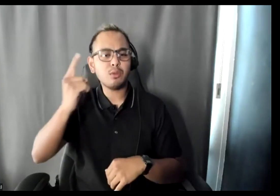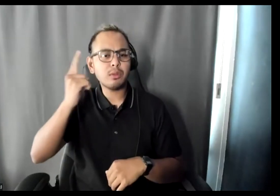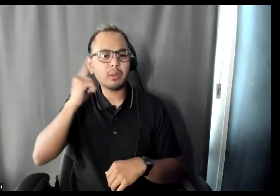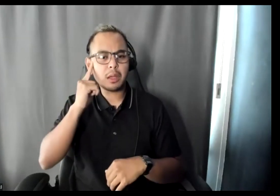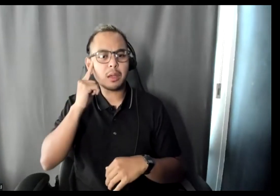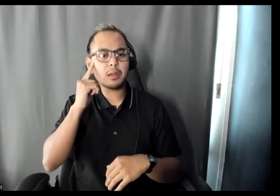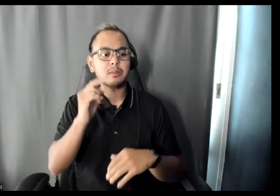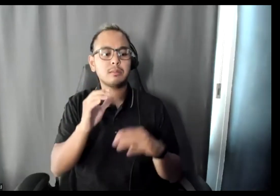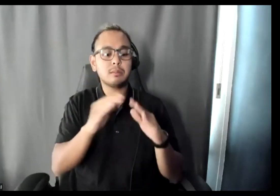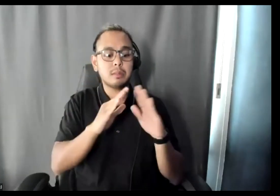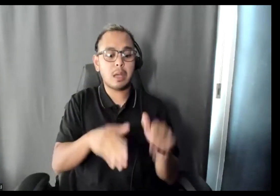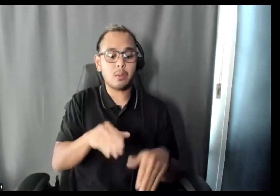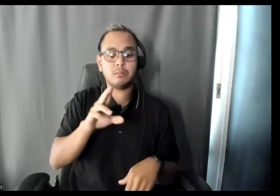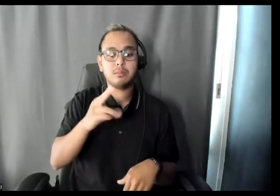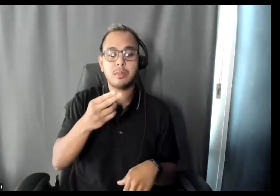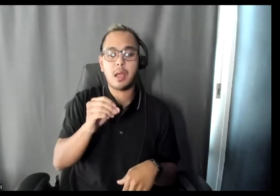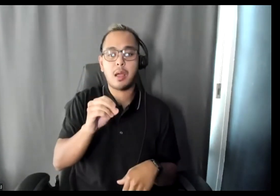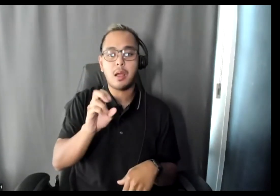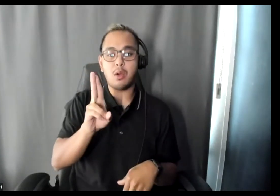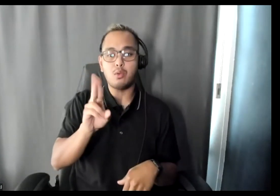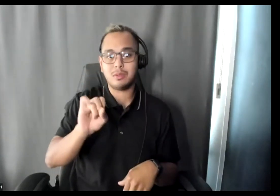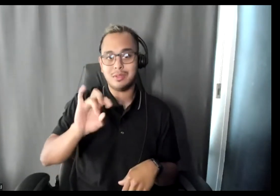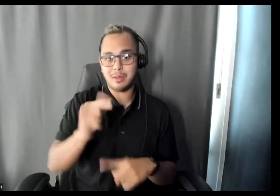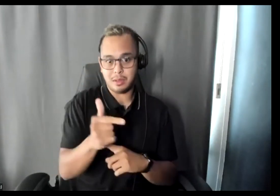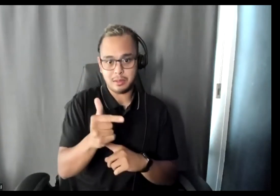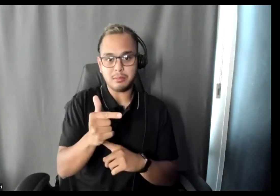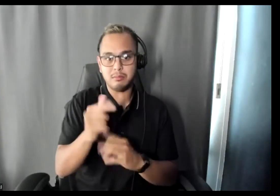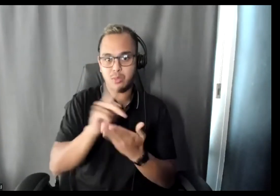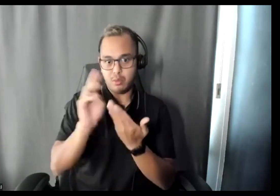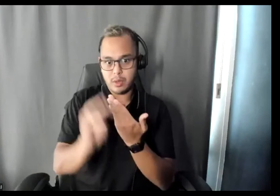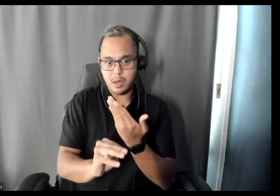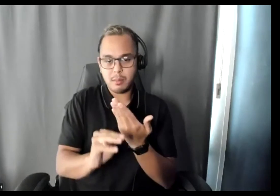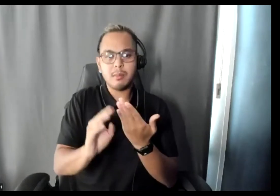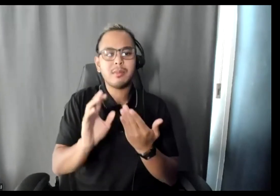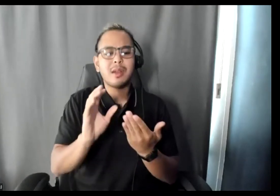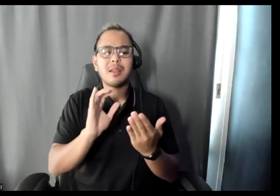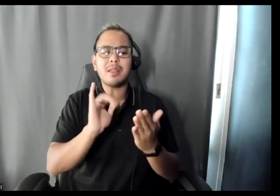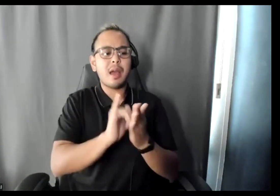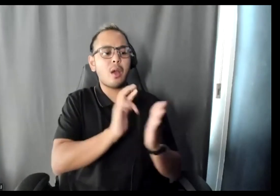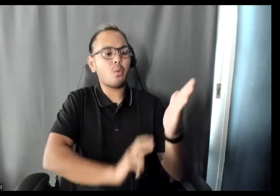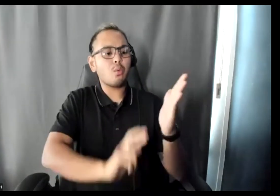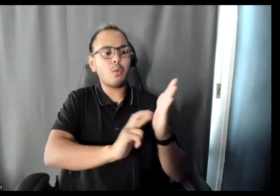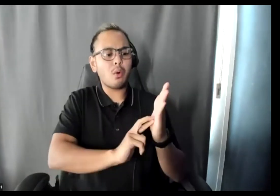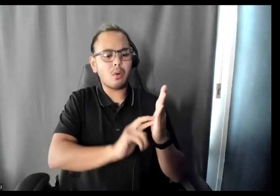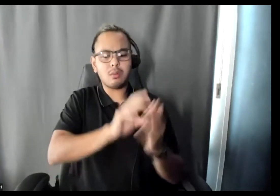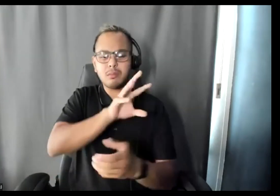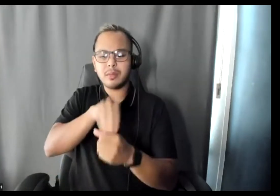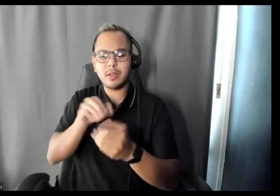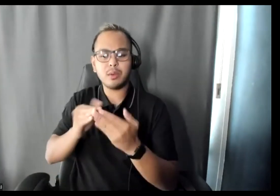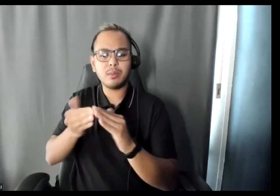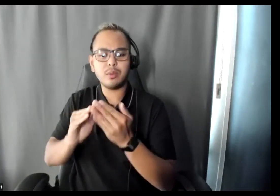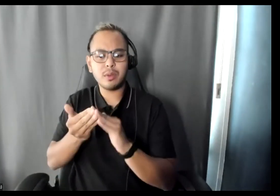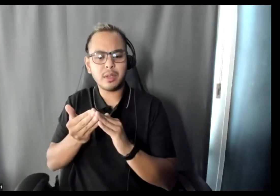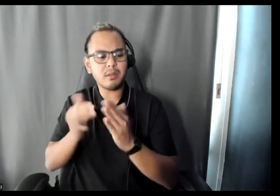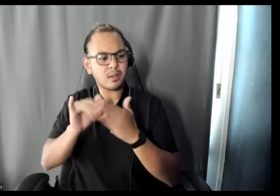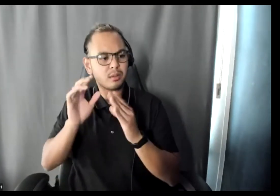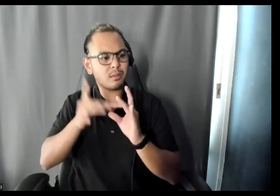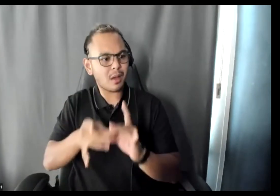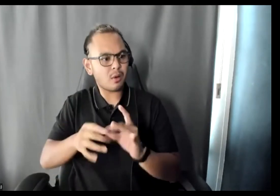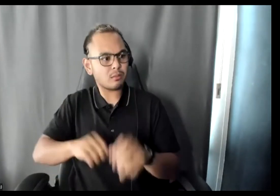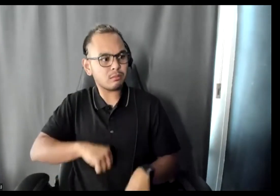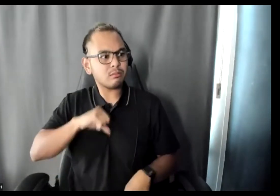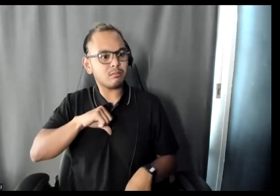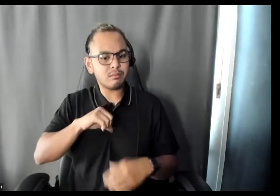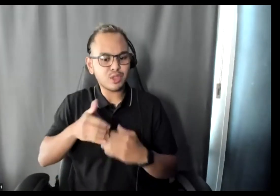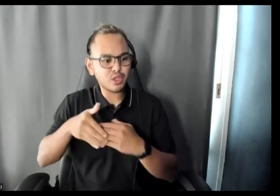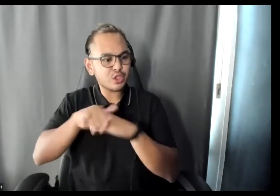and the role that housing plays is about recognizing the dignity of all people and that people should have a right to shelter, great. Come on